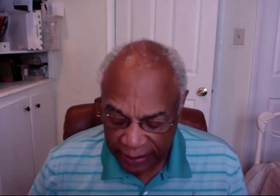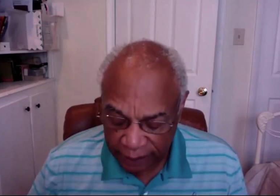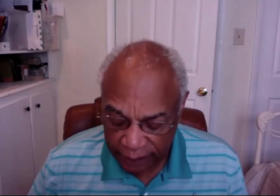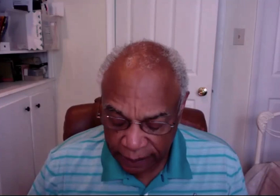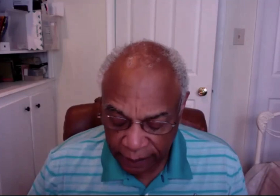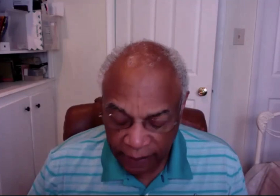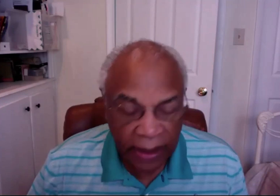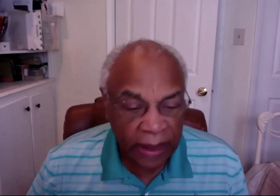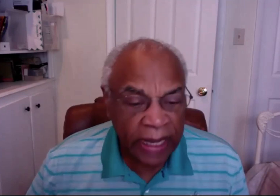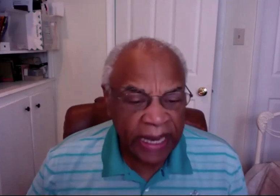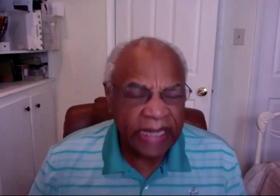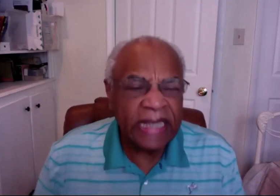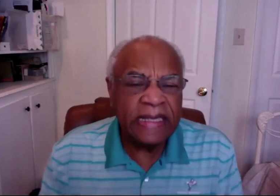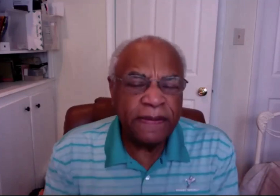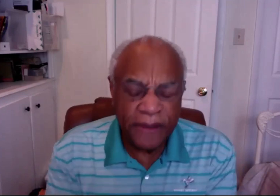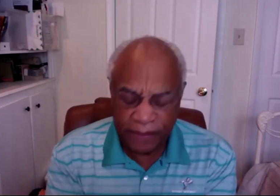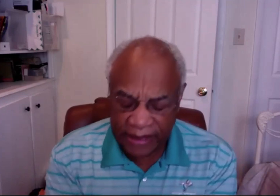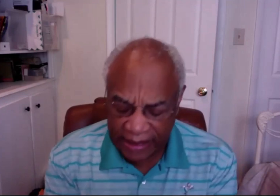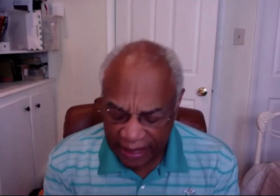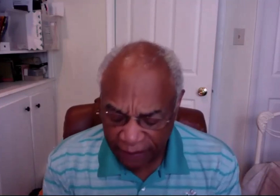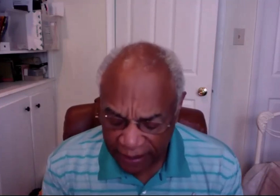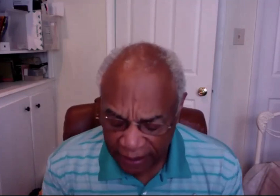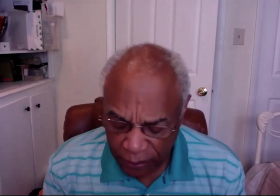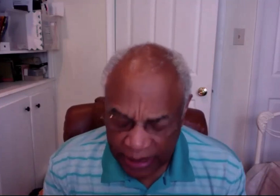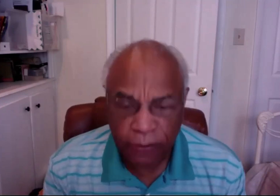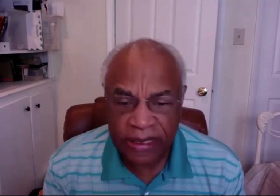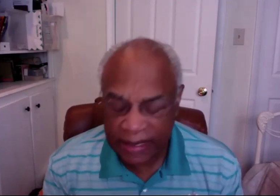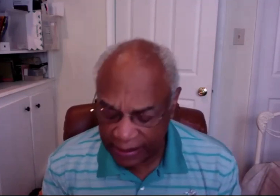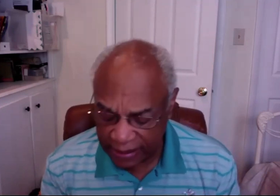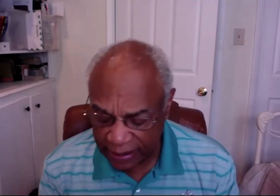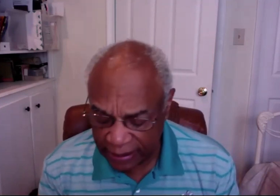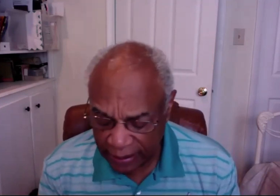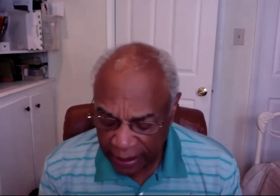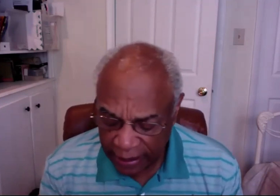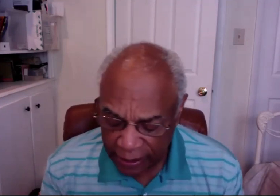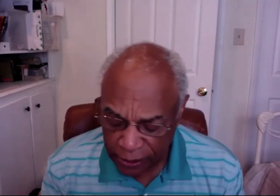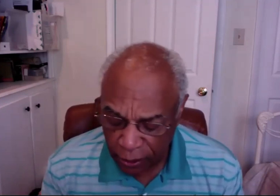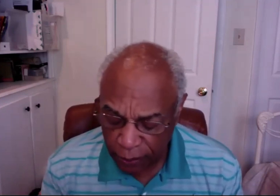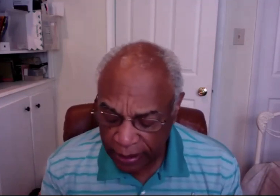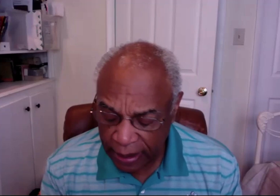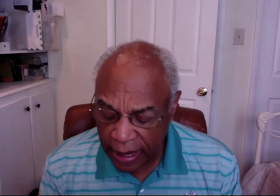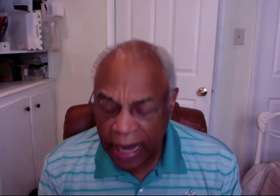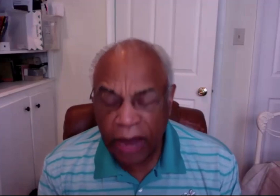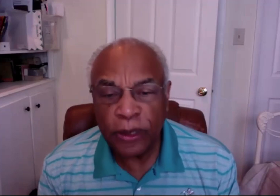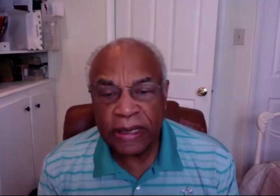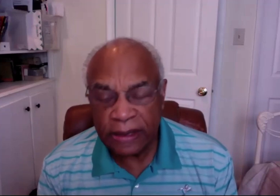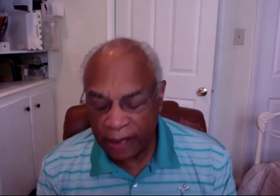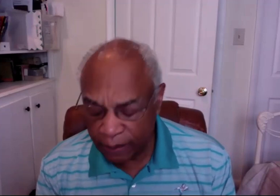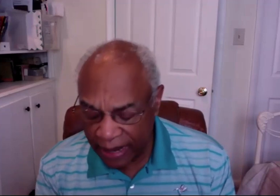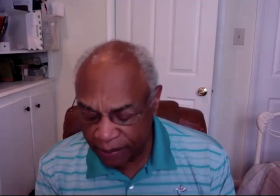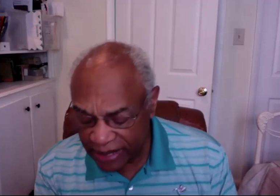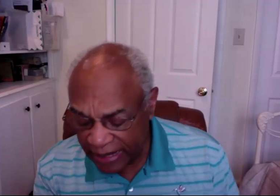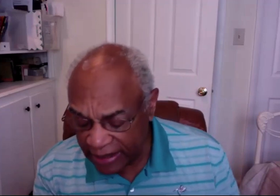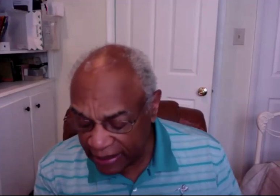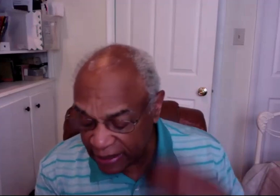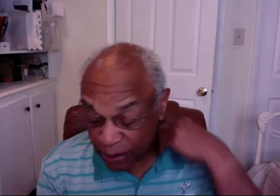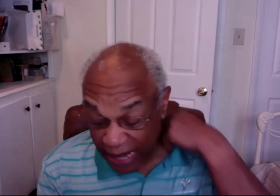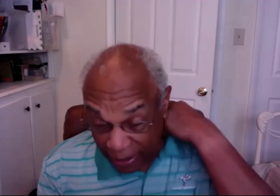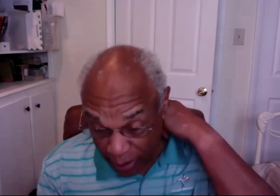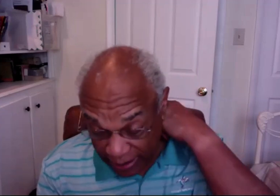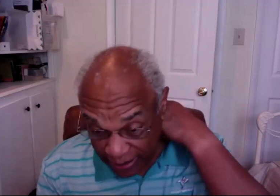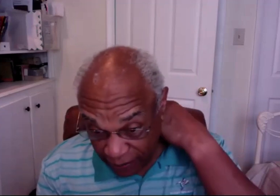SNCC. In 1957, when I was 16 years old, I witnessed on my